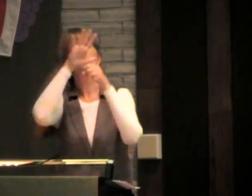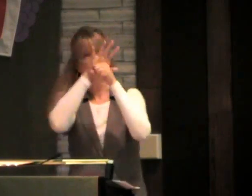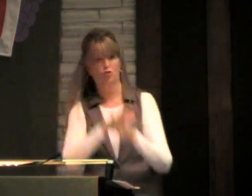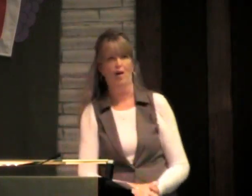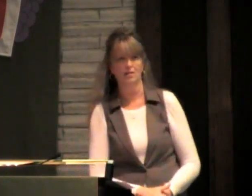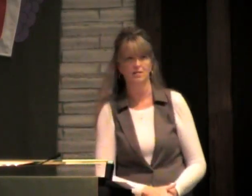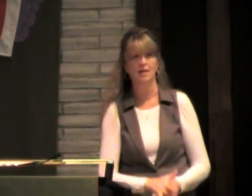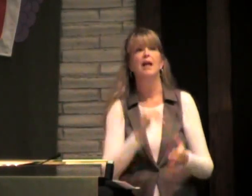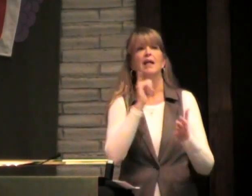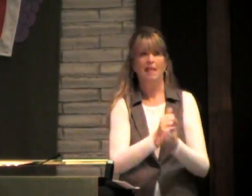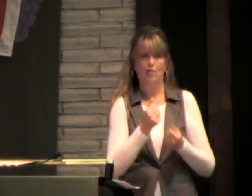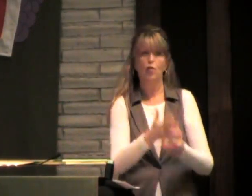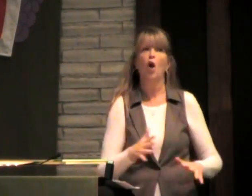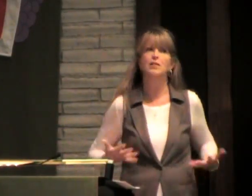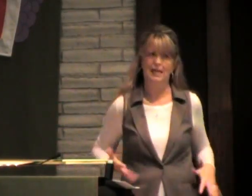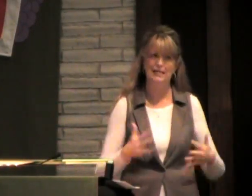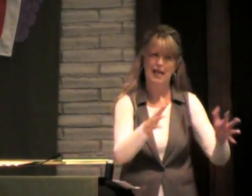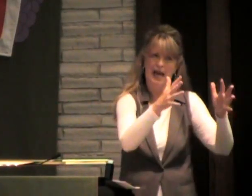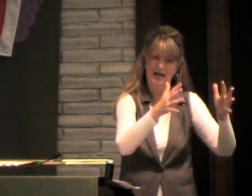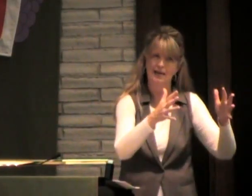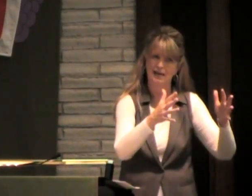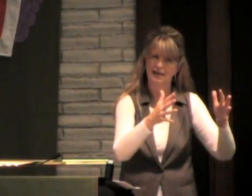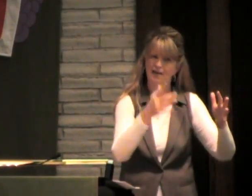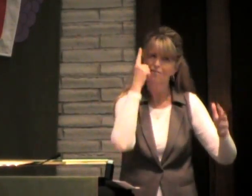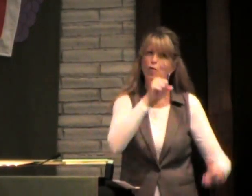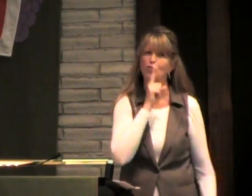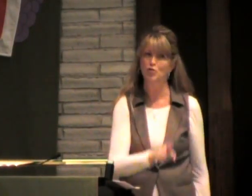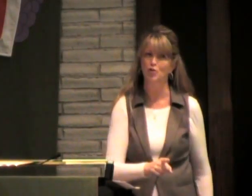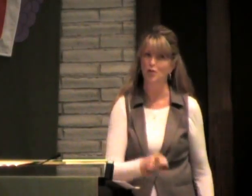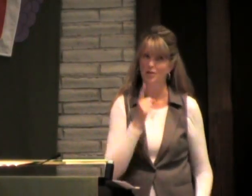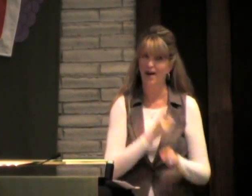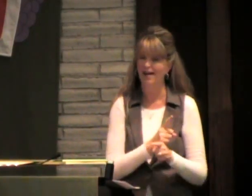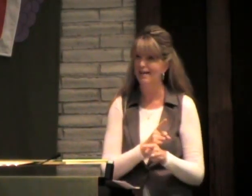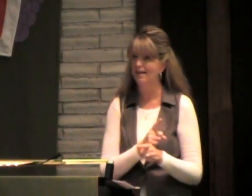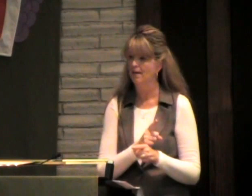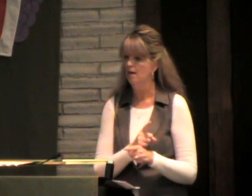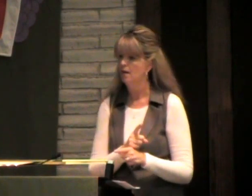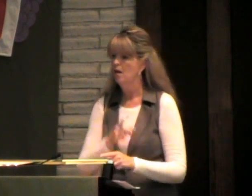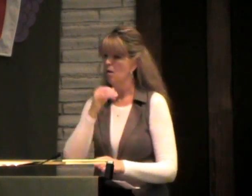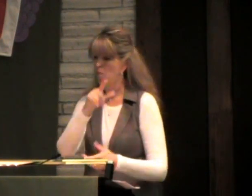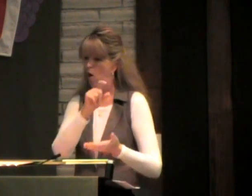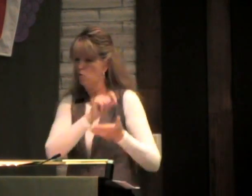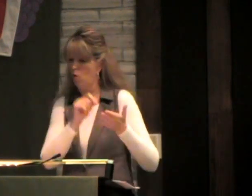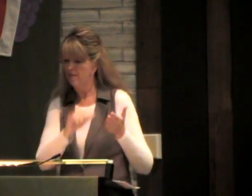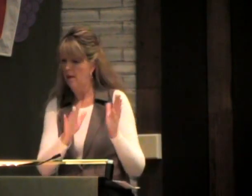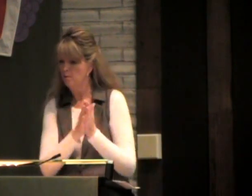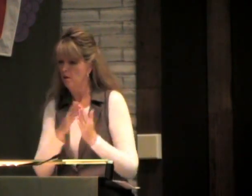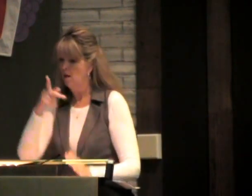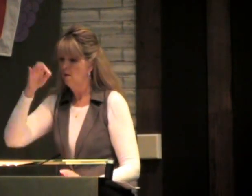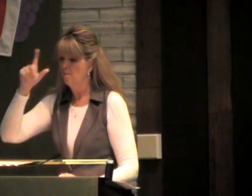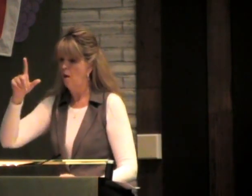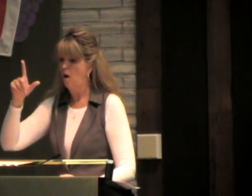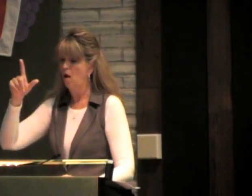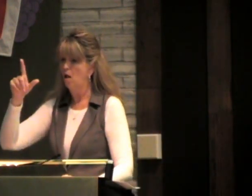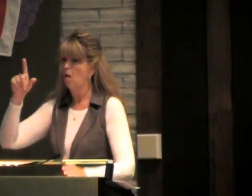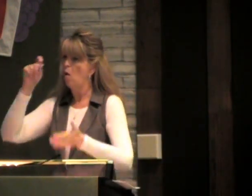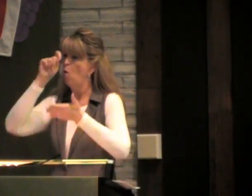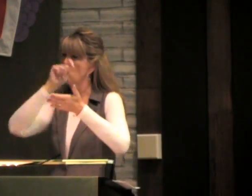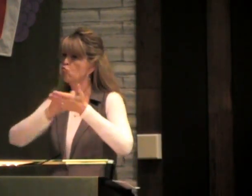is a stressful situation? Yeah. And that stress can cause anxiety for real, right? Well, while he was